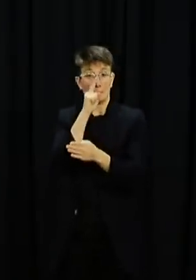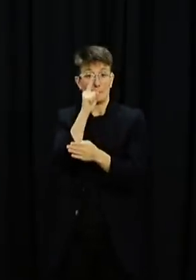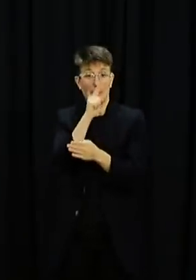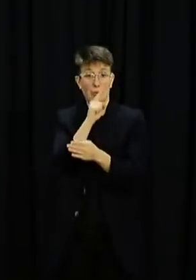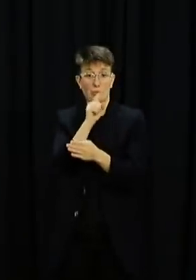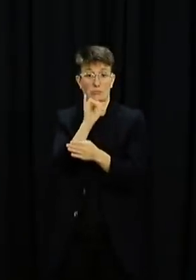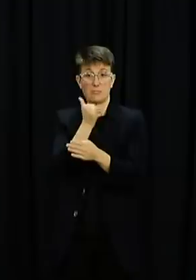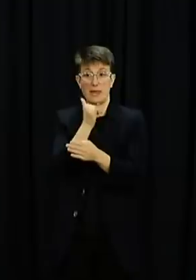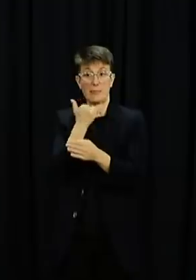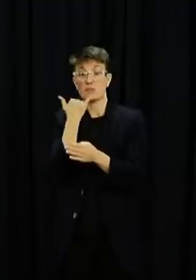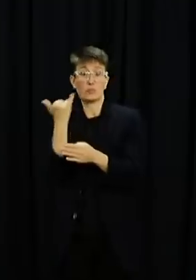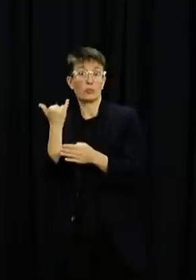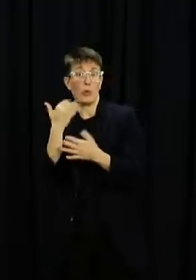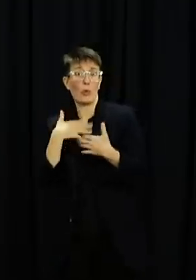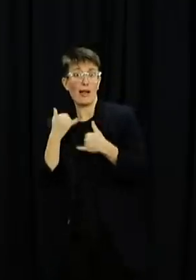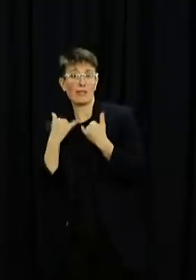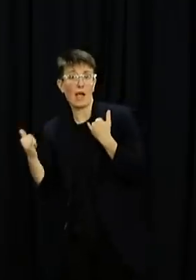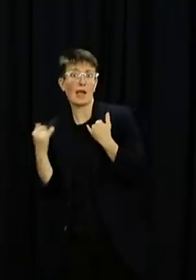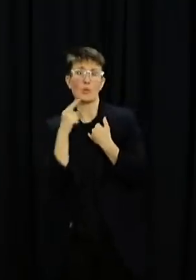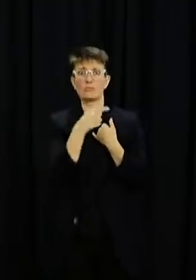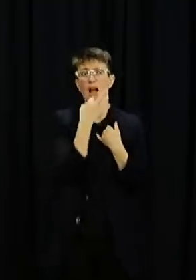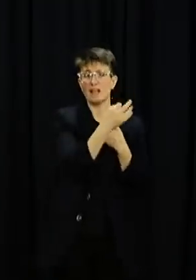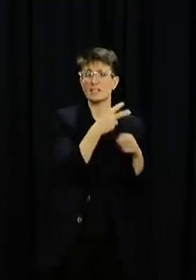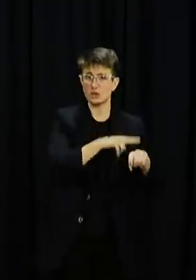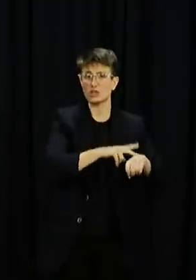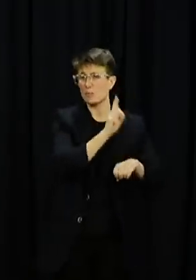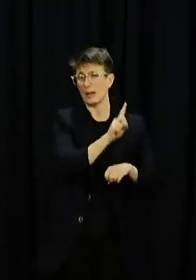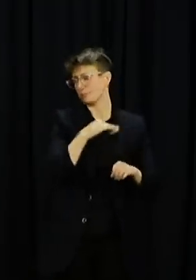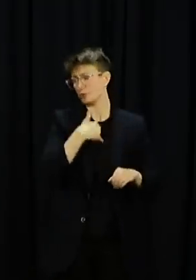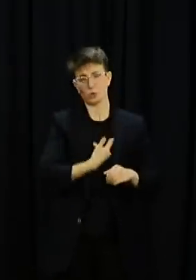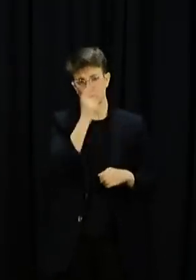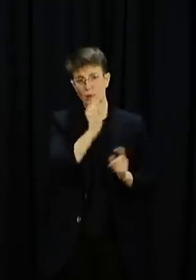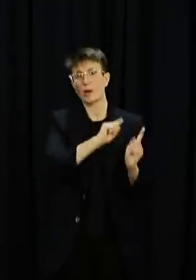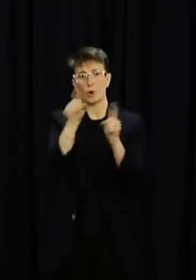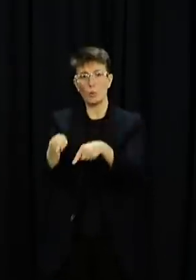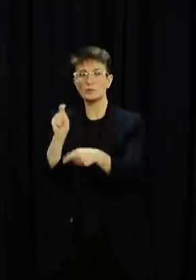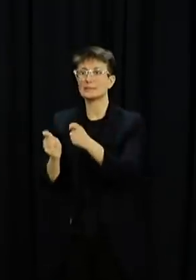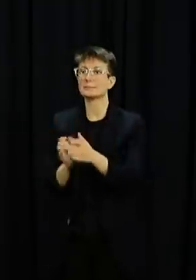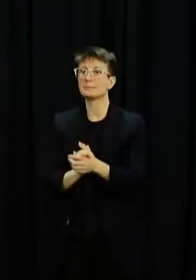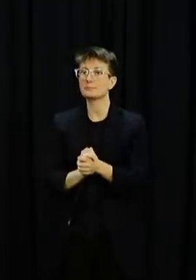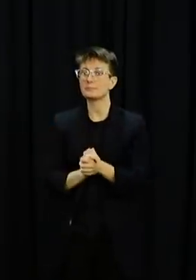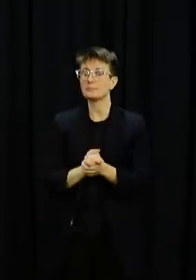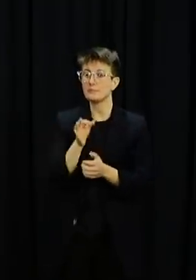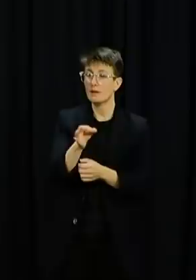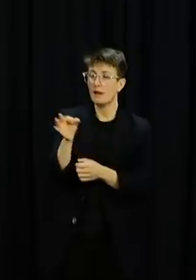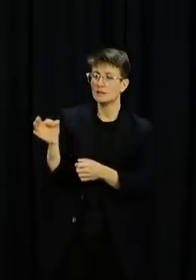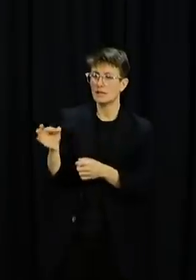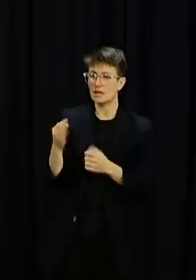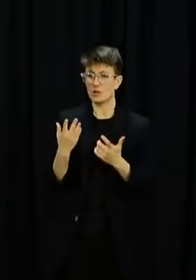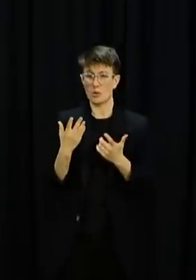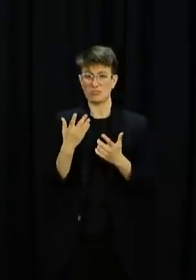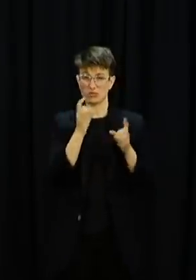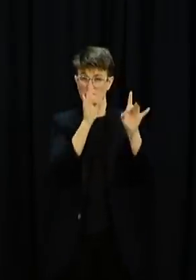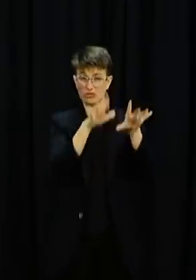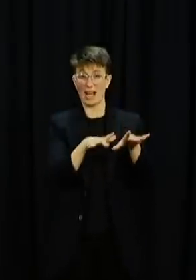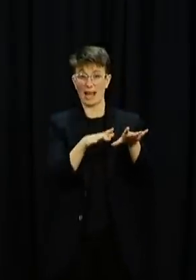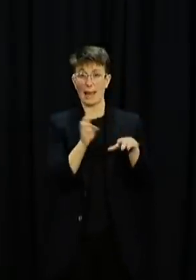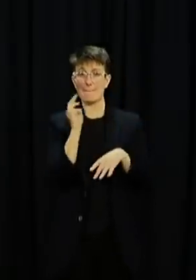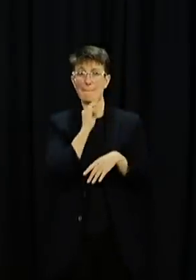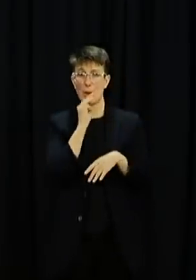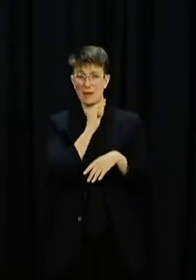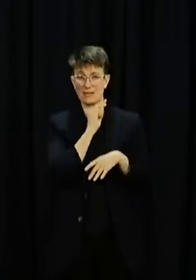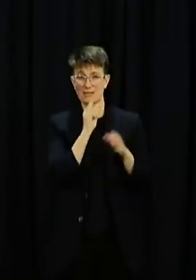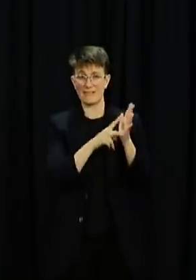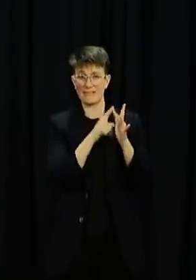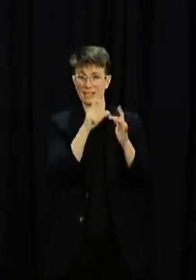and their GP's advised them to. One of the problems in Melbourne seemed to be that Australians weren't used to wearing masks, and it took